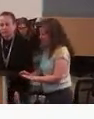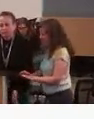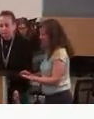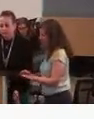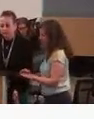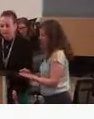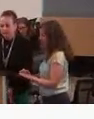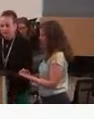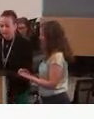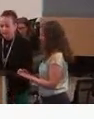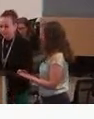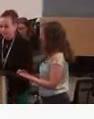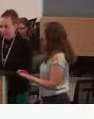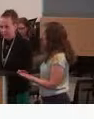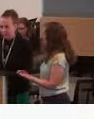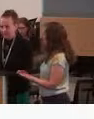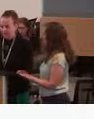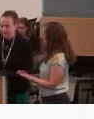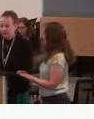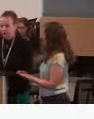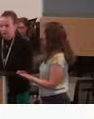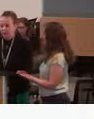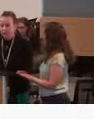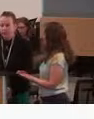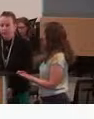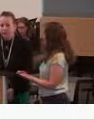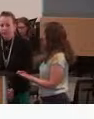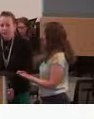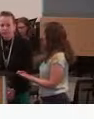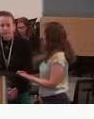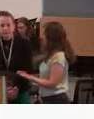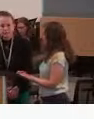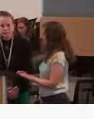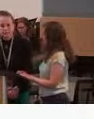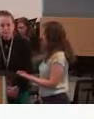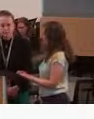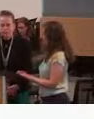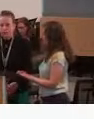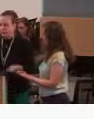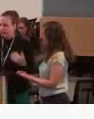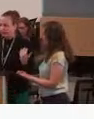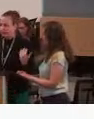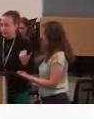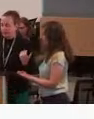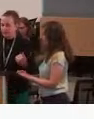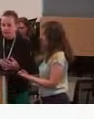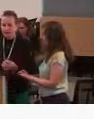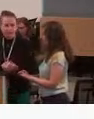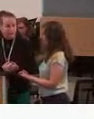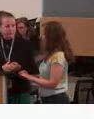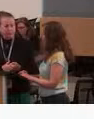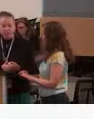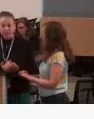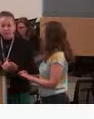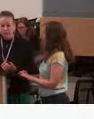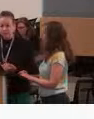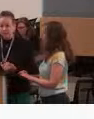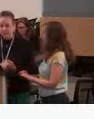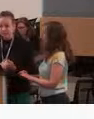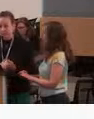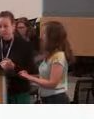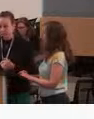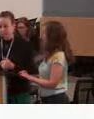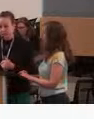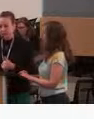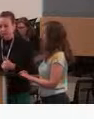big interrupters of the high school to prison pipeline. So we were able to support our community with avoiding 342 days